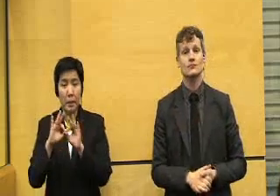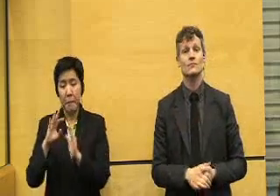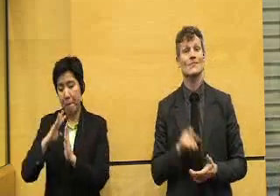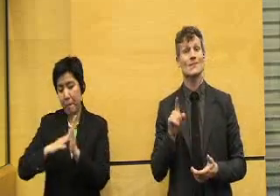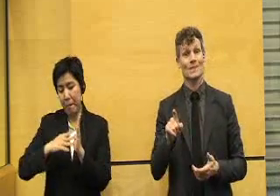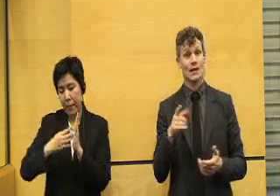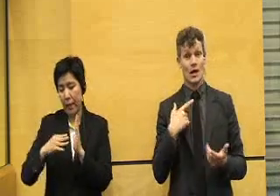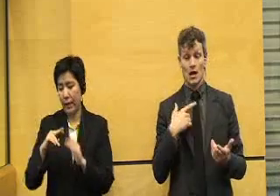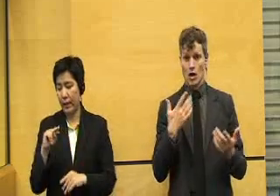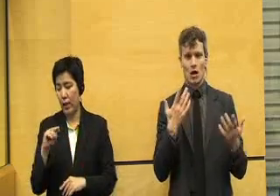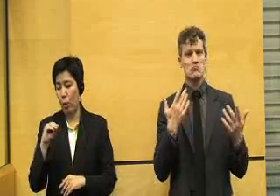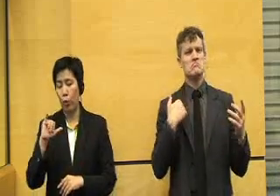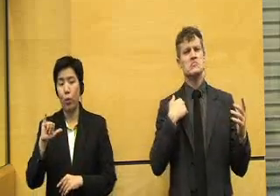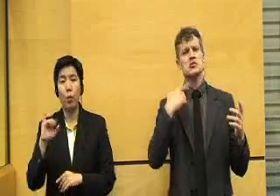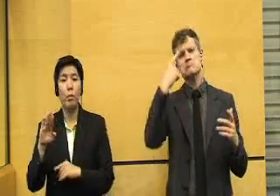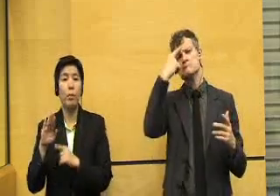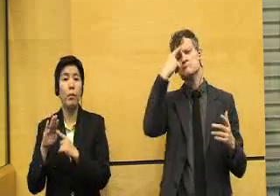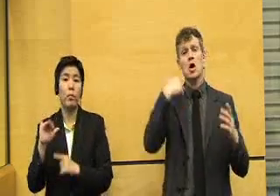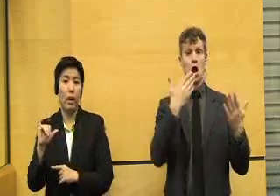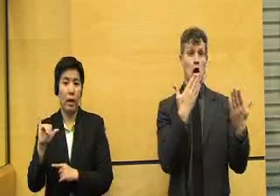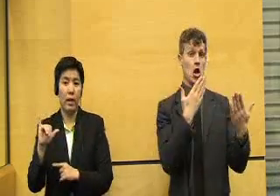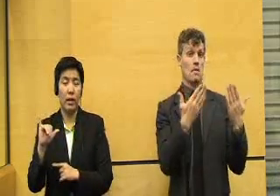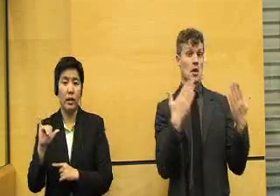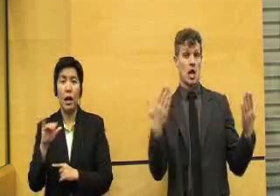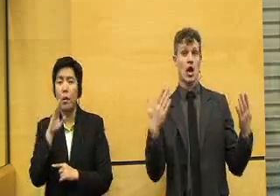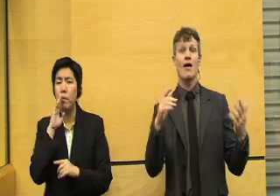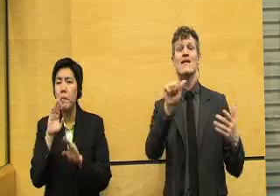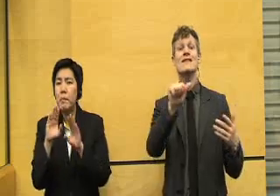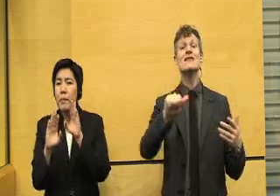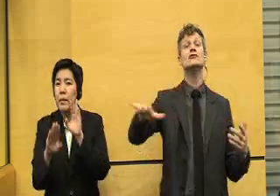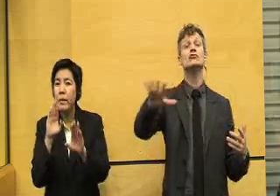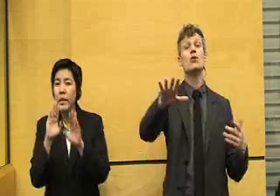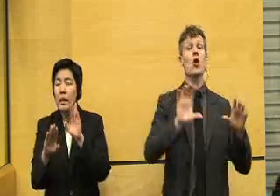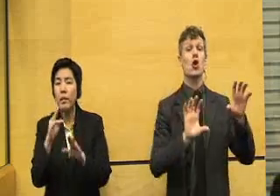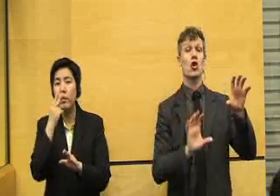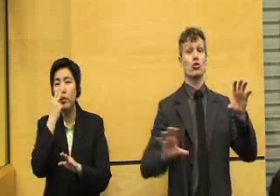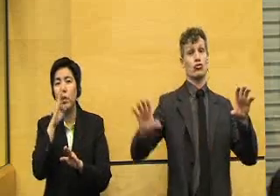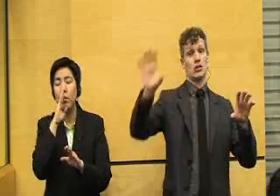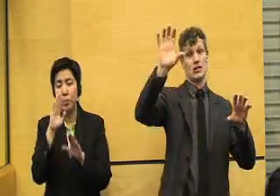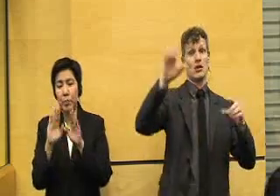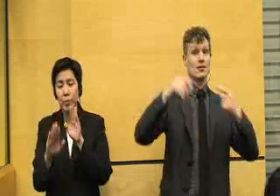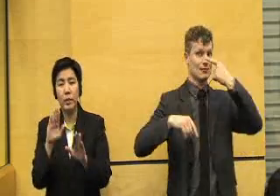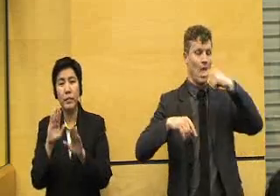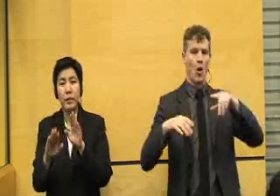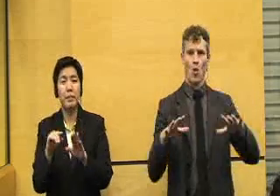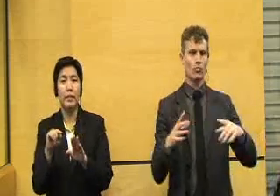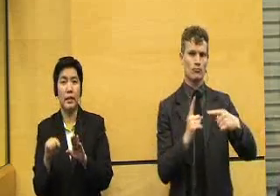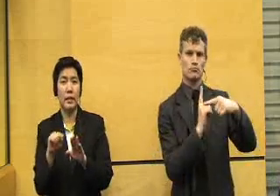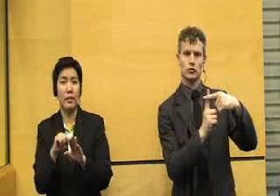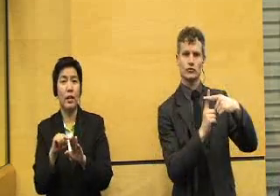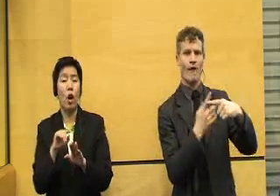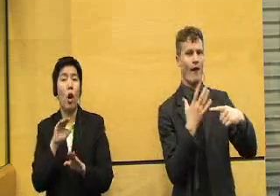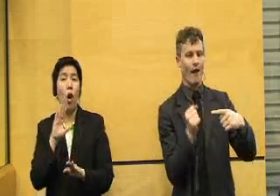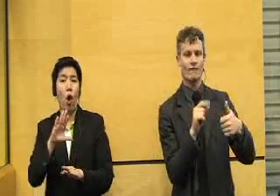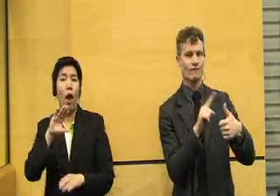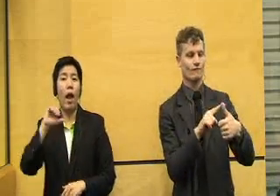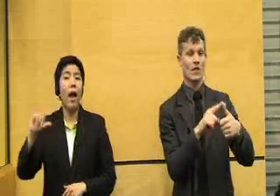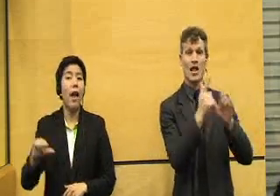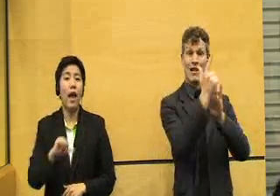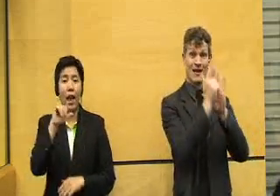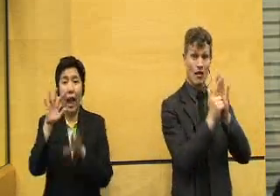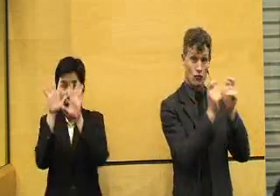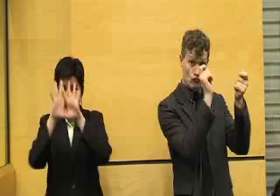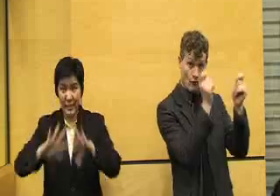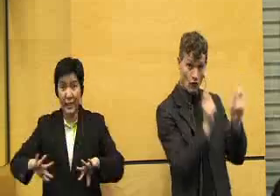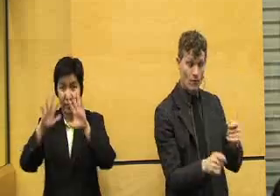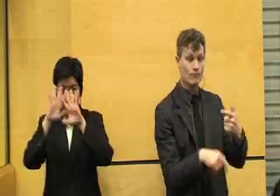compared with other Asian state parties, many positive aspects such as legal reform,